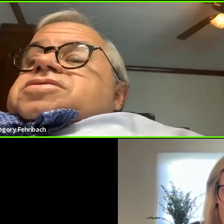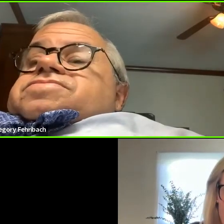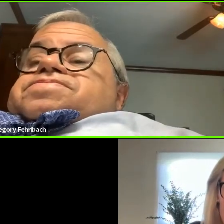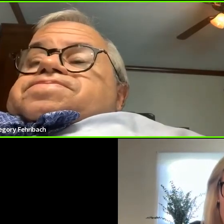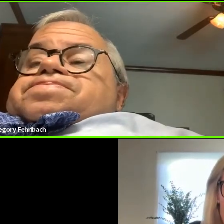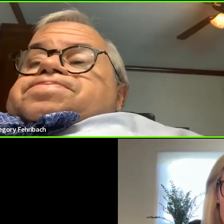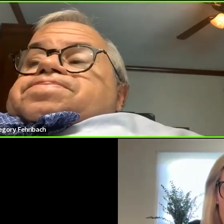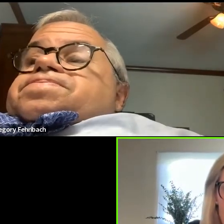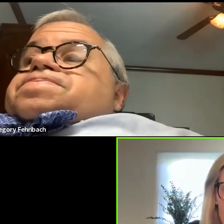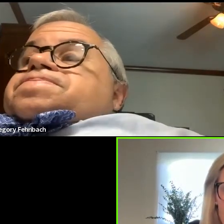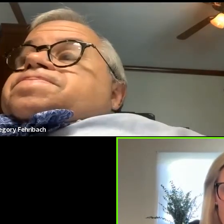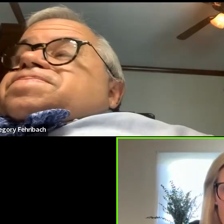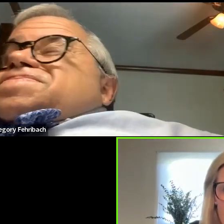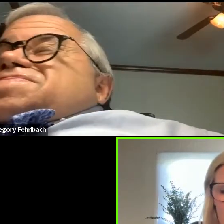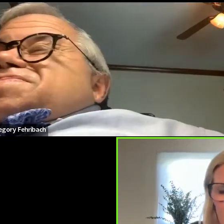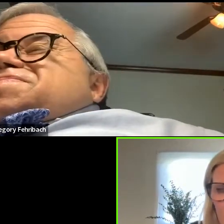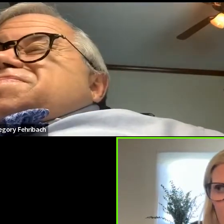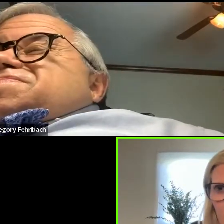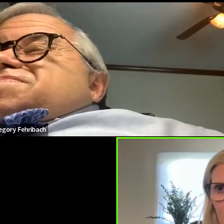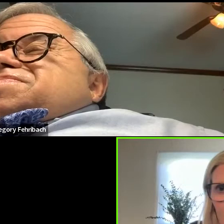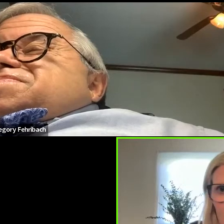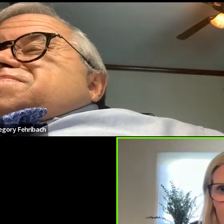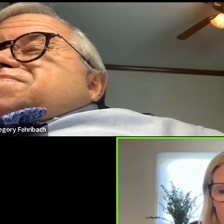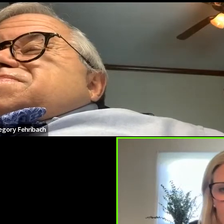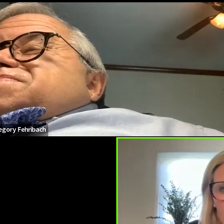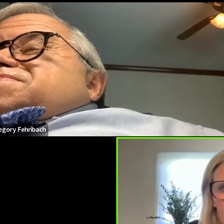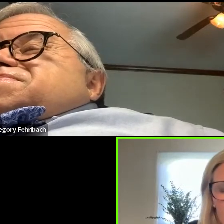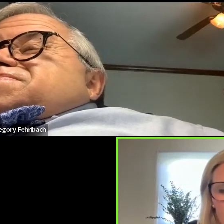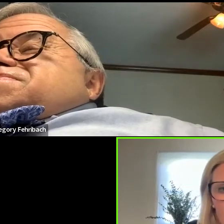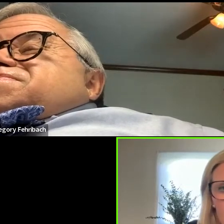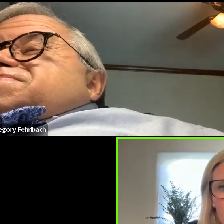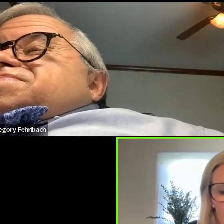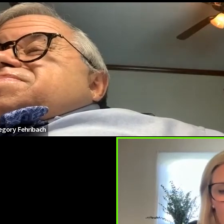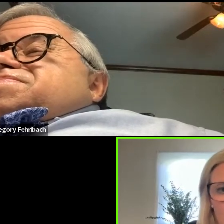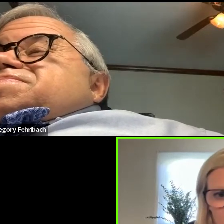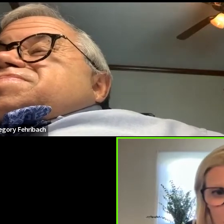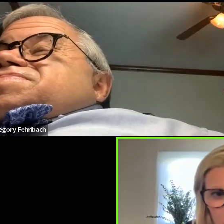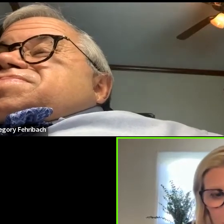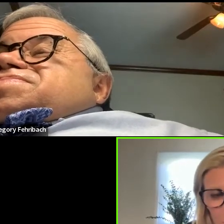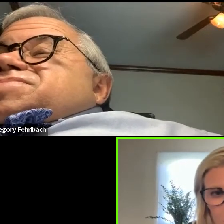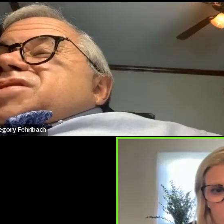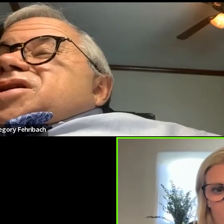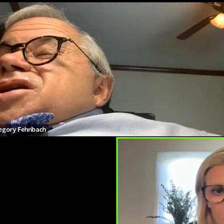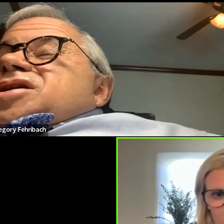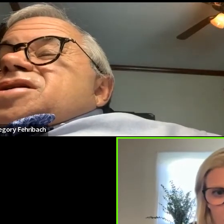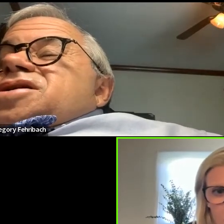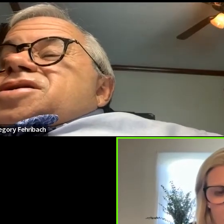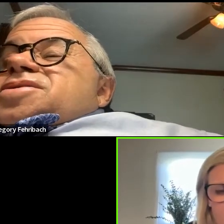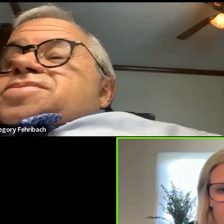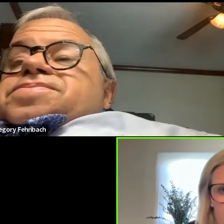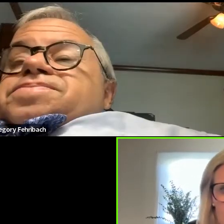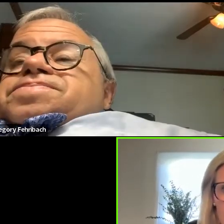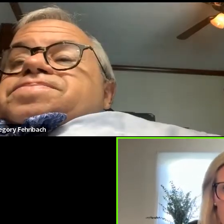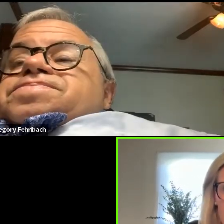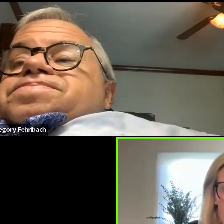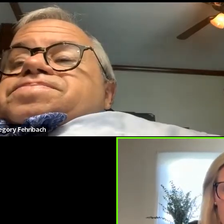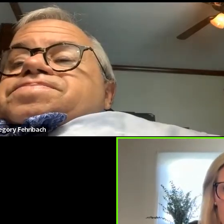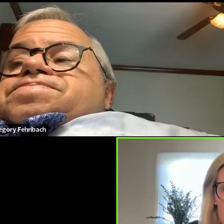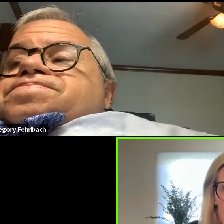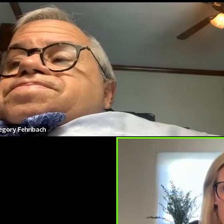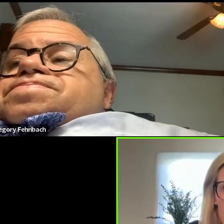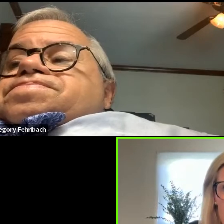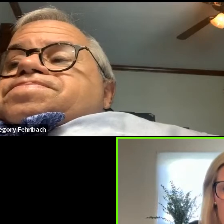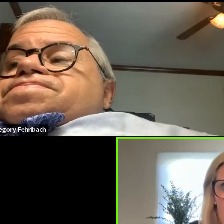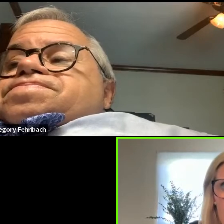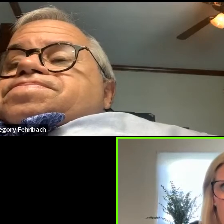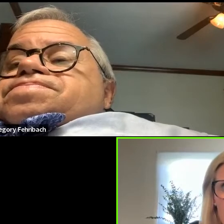Yeah, well, thank you. I appreciate it. And, you know, I'll just say, you know, we don't believe quantitative data is the be all and end all, right? It is important. But like